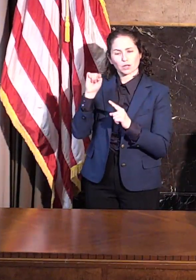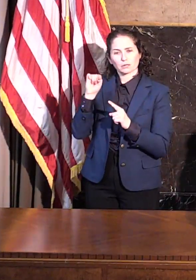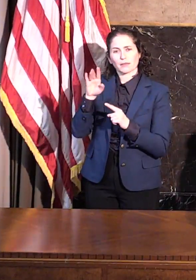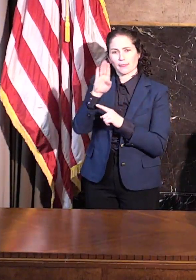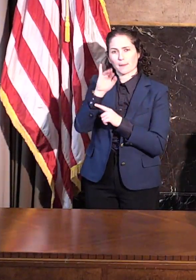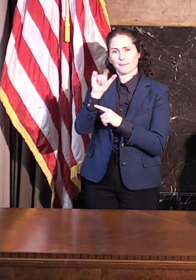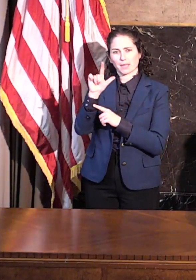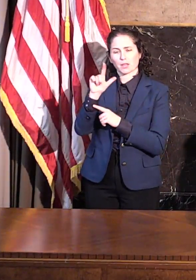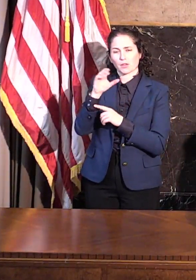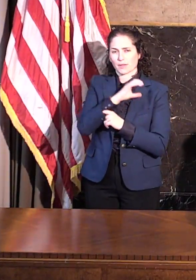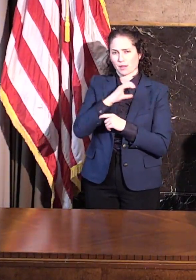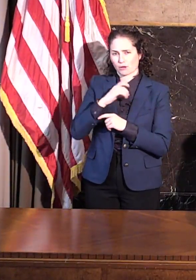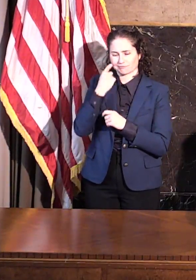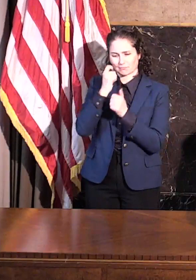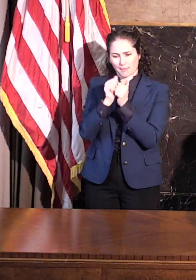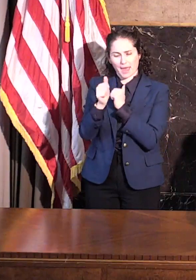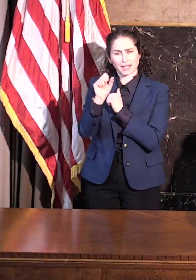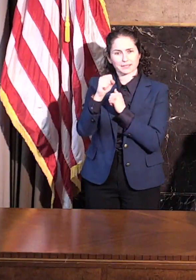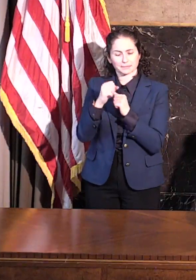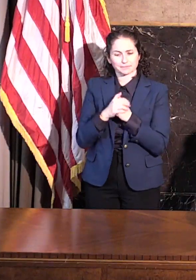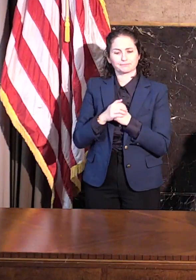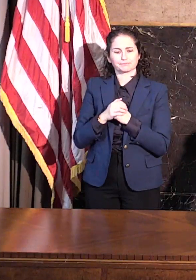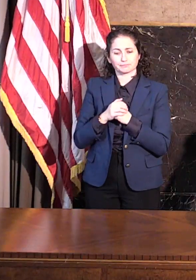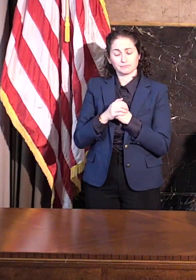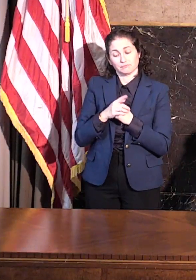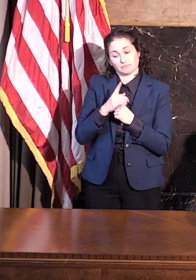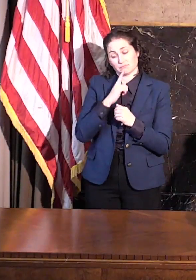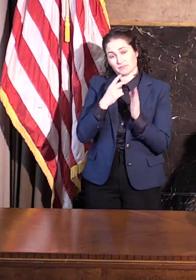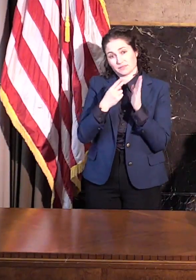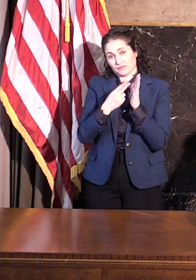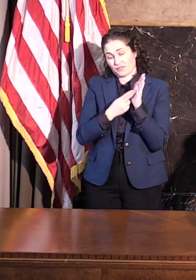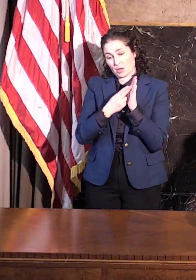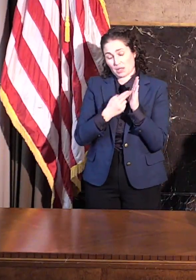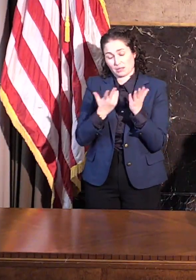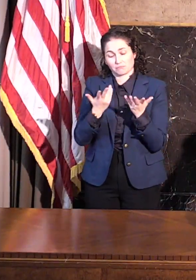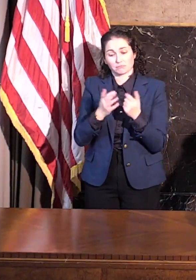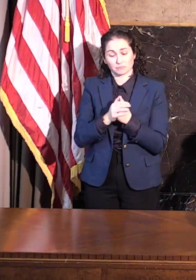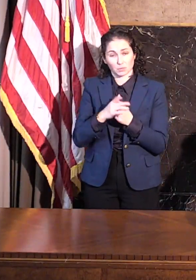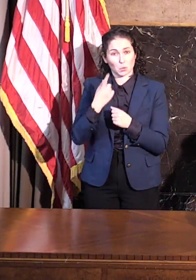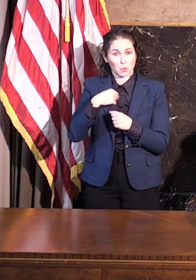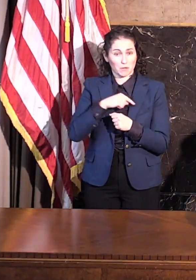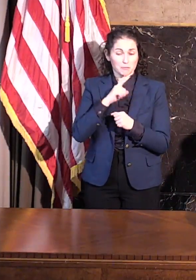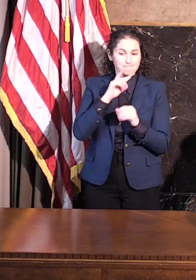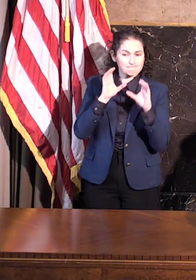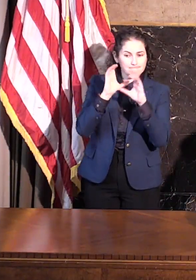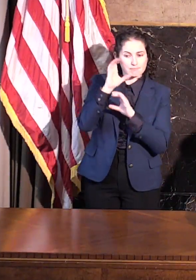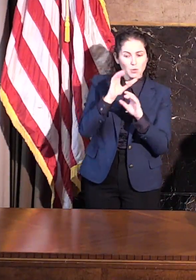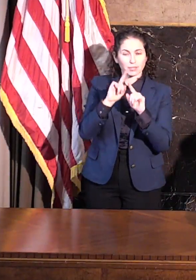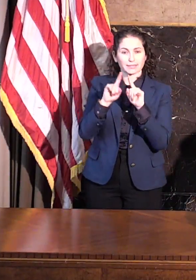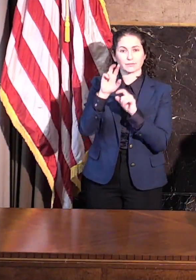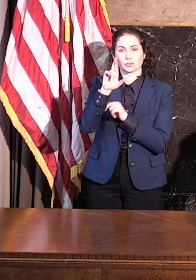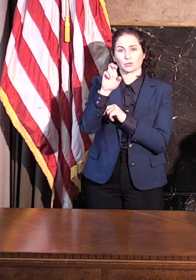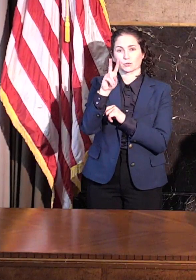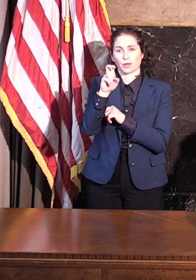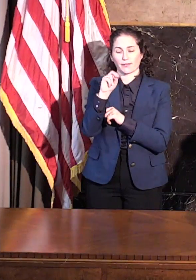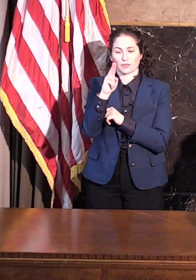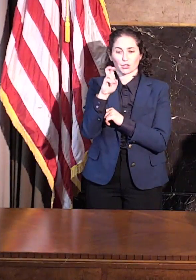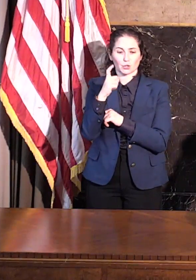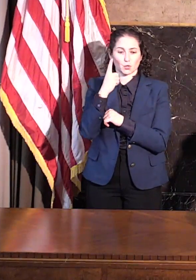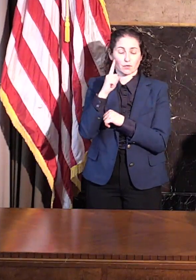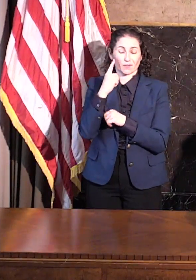medical directors to engage and so forth. And this is going to continue for some time. Again, it's